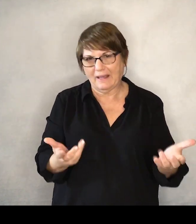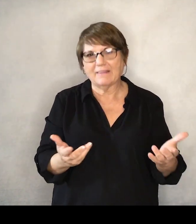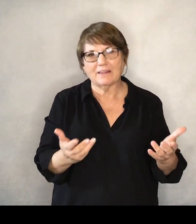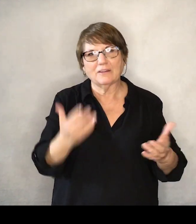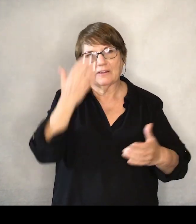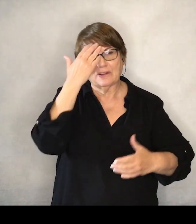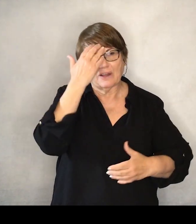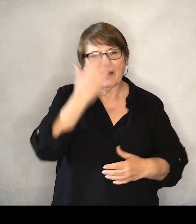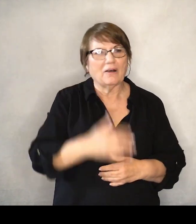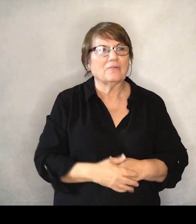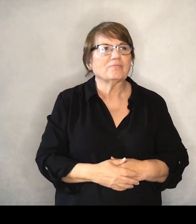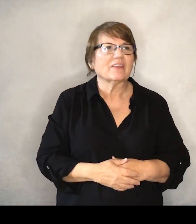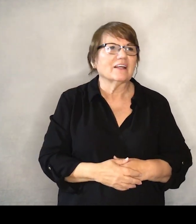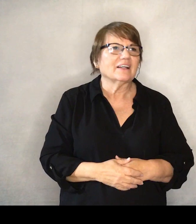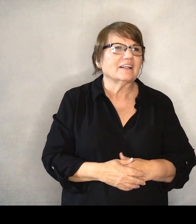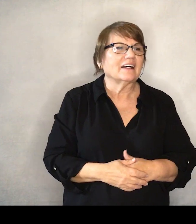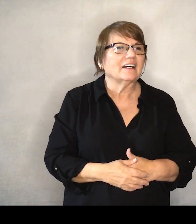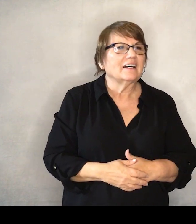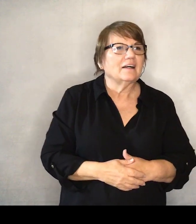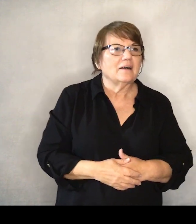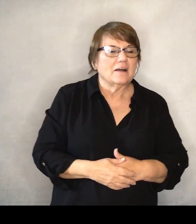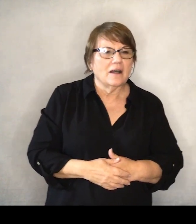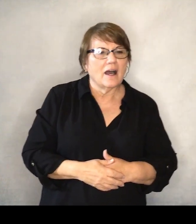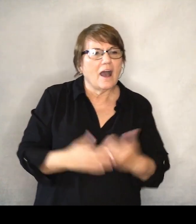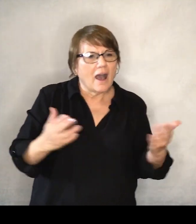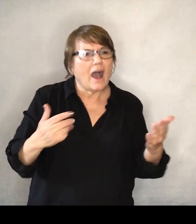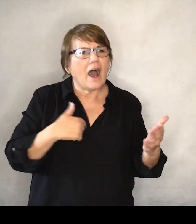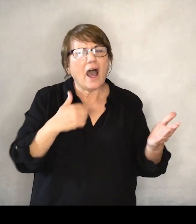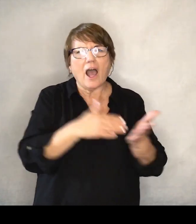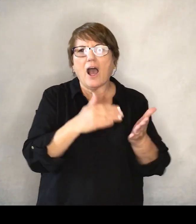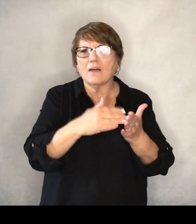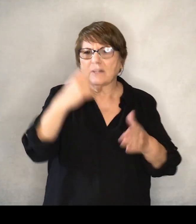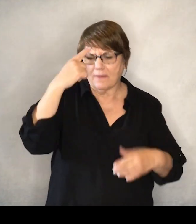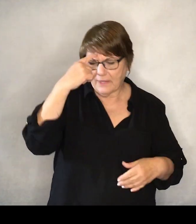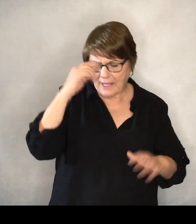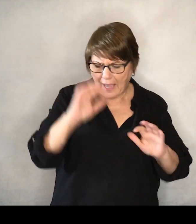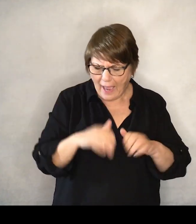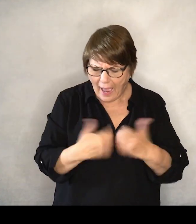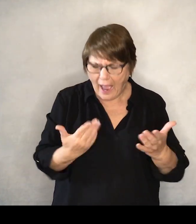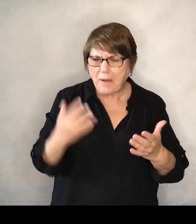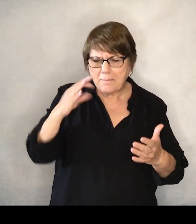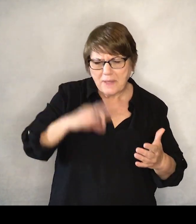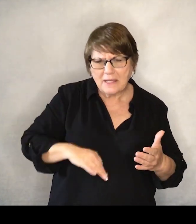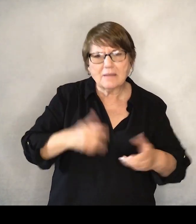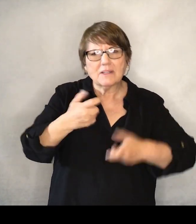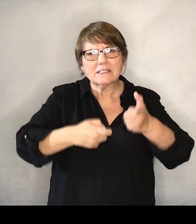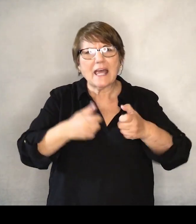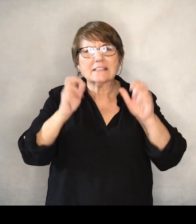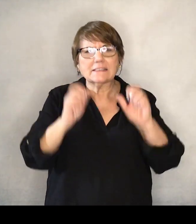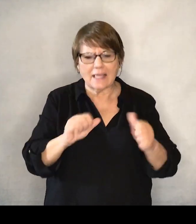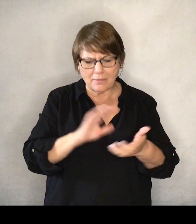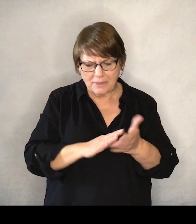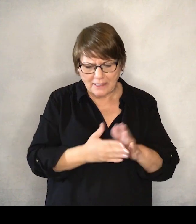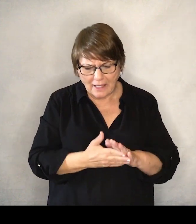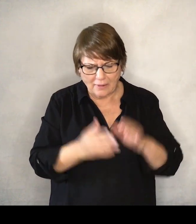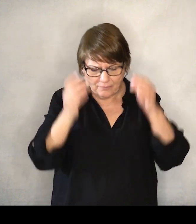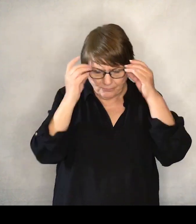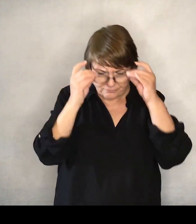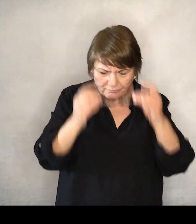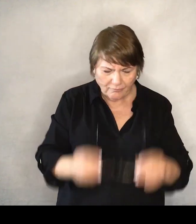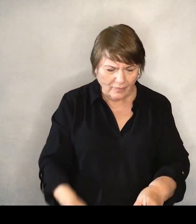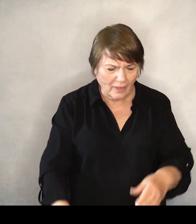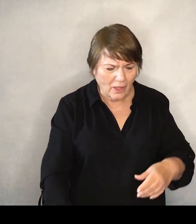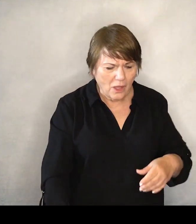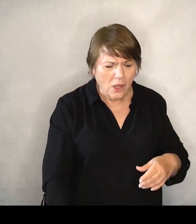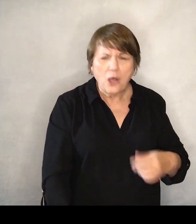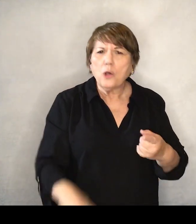R-O-F-L. You don't have to tell me, guys. I often think, though, how useful texting actually is. Like when I'm